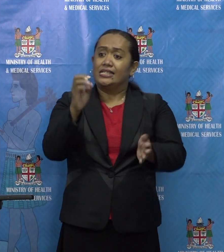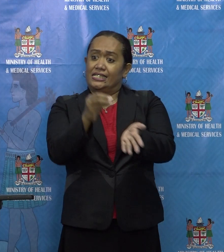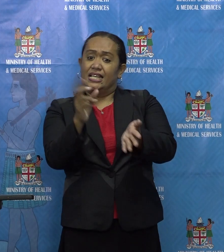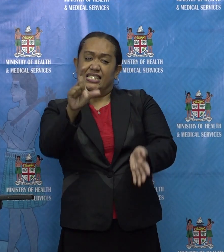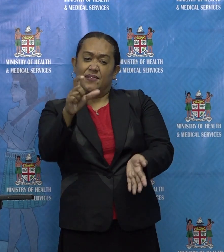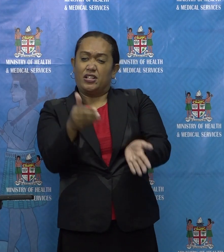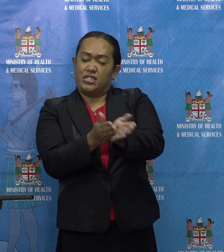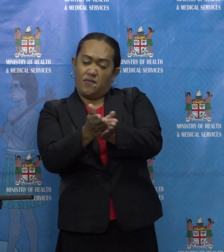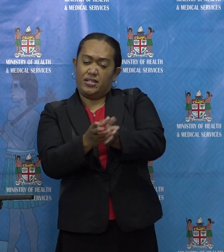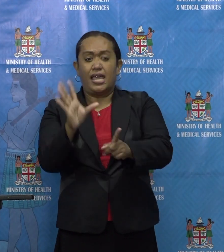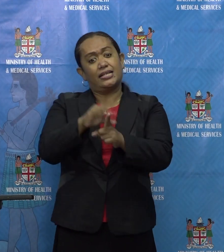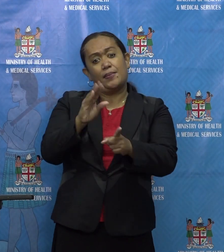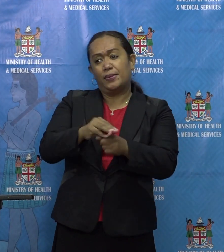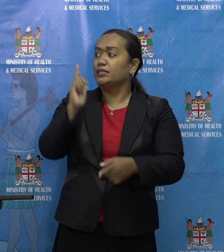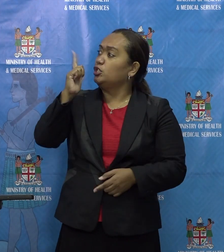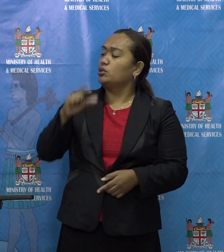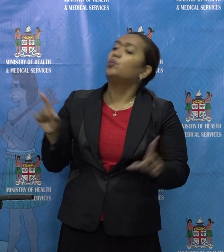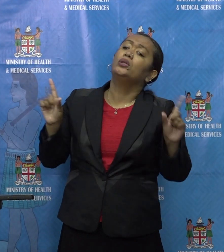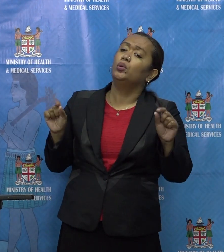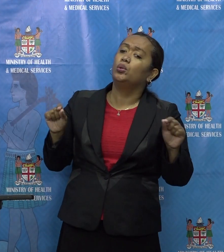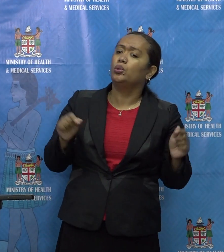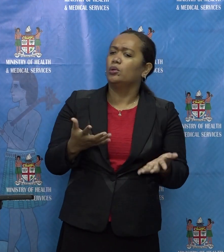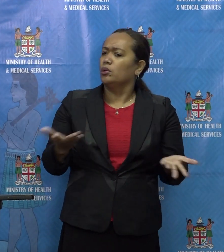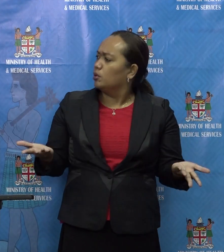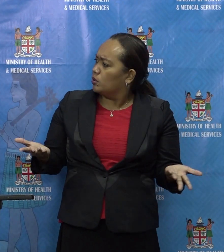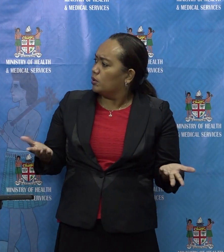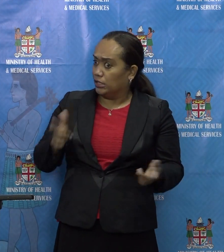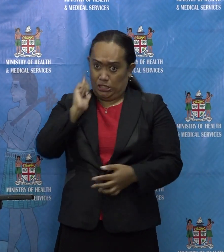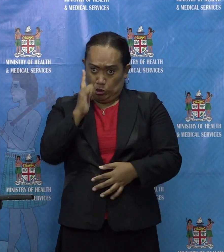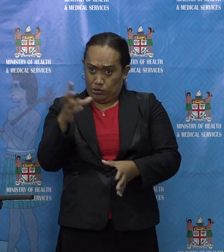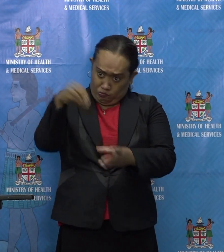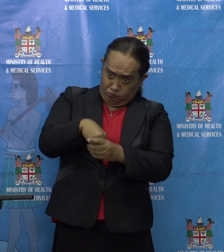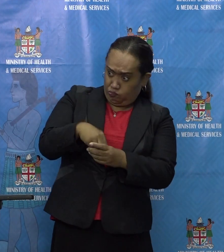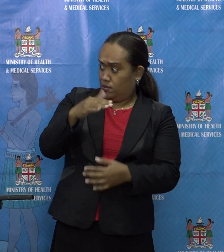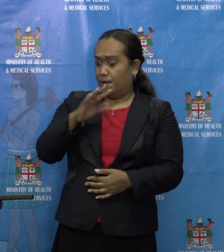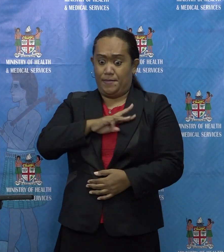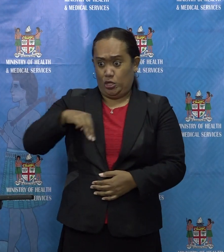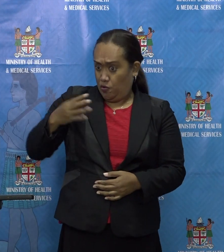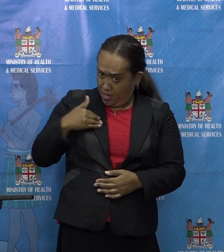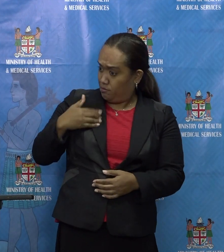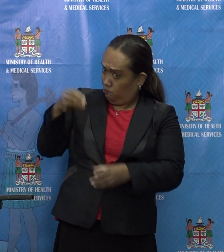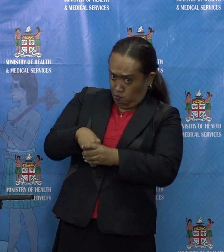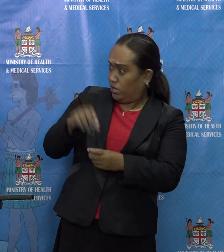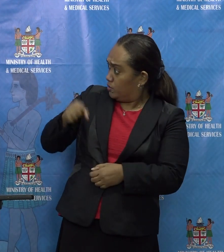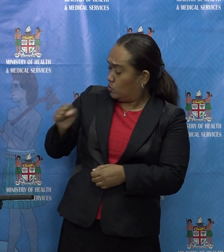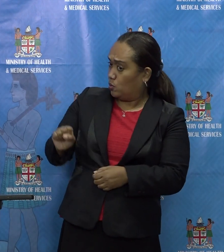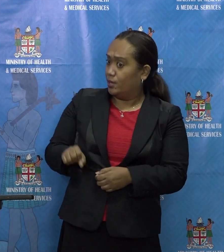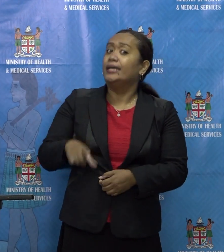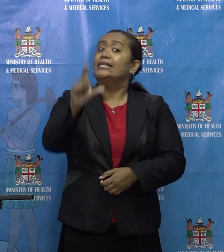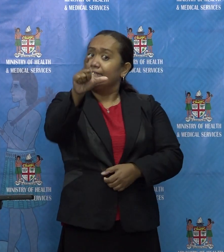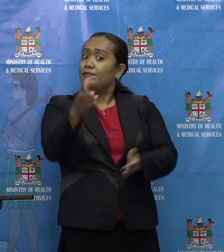please elaborate what exactly are they doing? Are they conducting screening, swabs? And also, are these civil